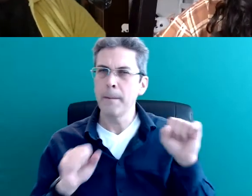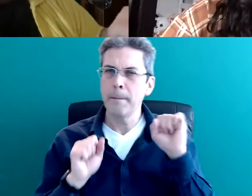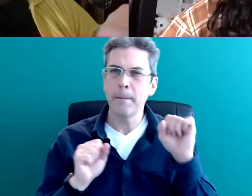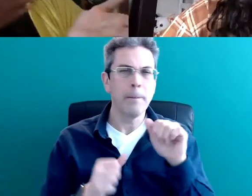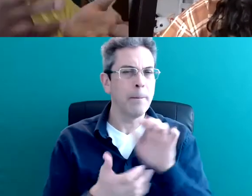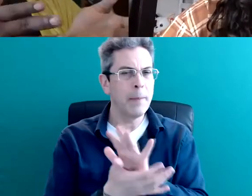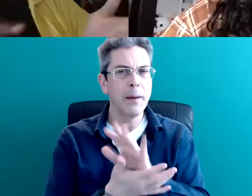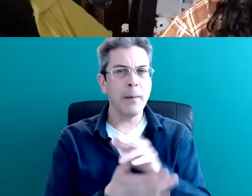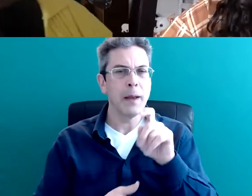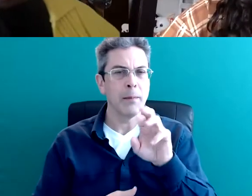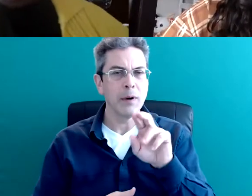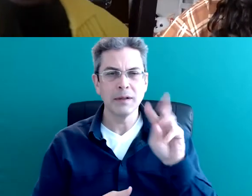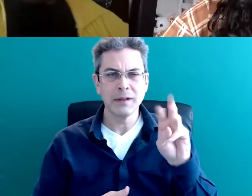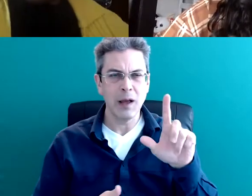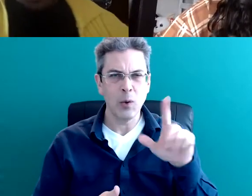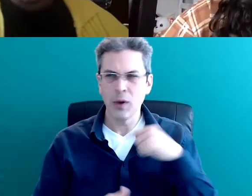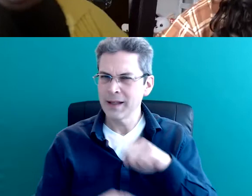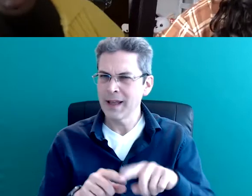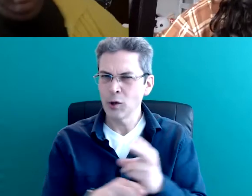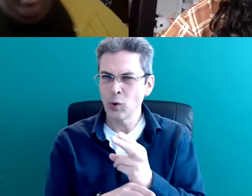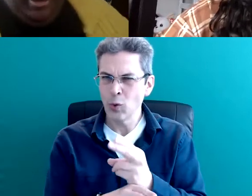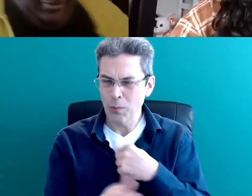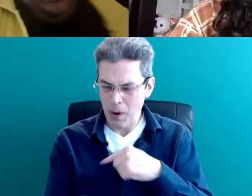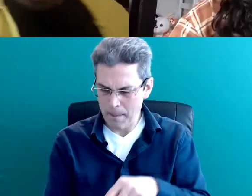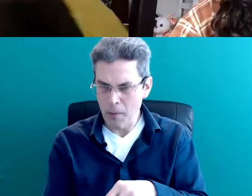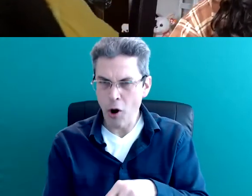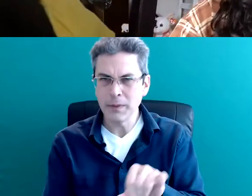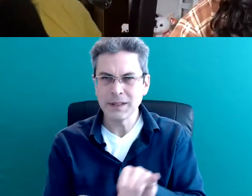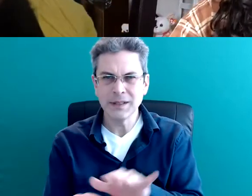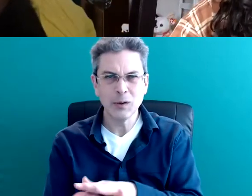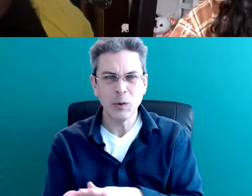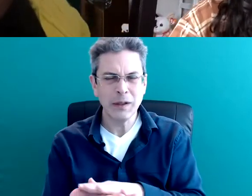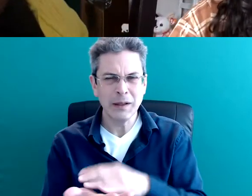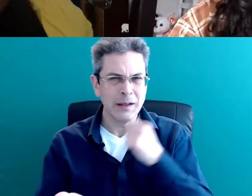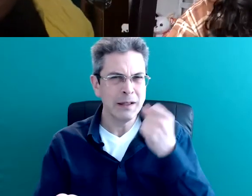Why? My palm is the same color. Anyways, I'm good. No.